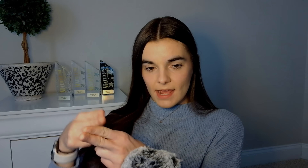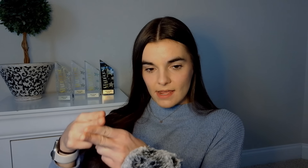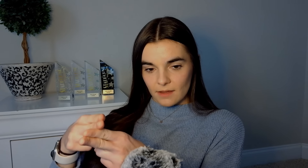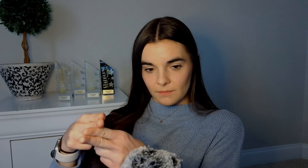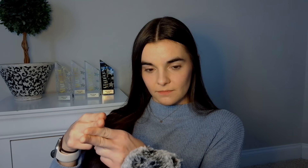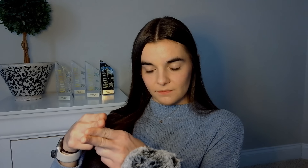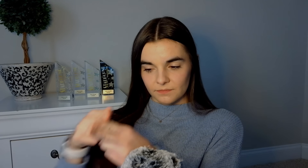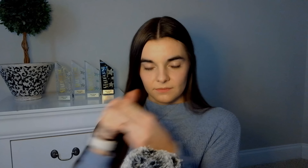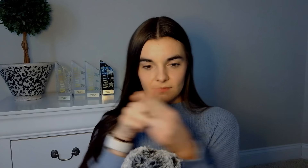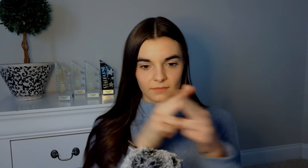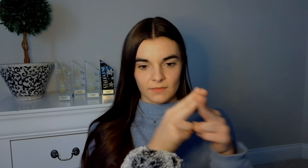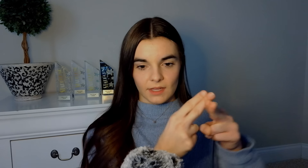name,